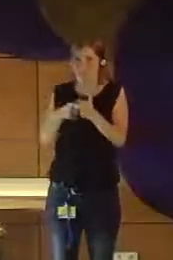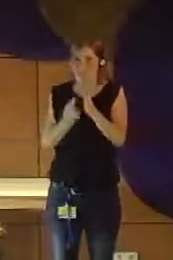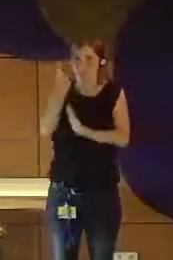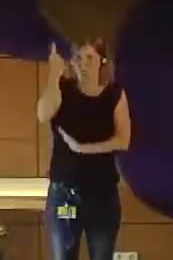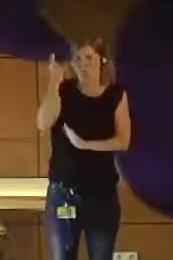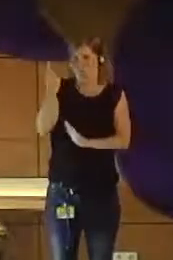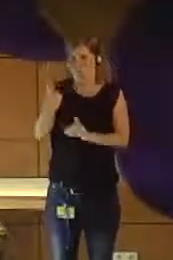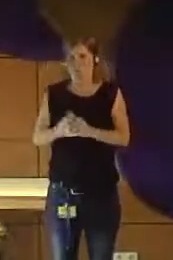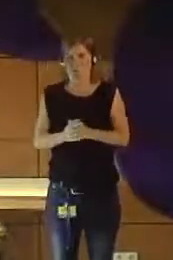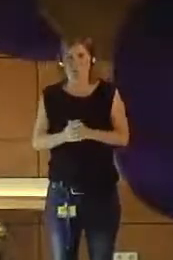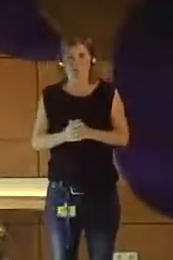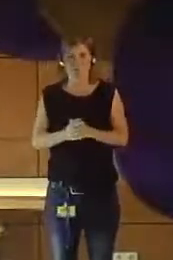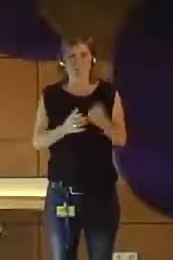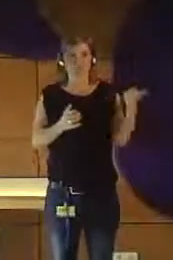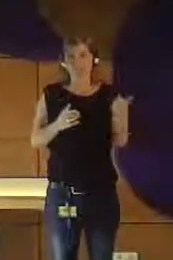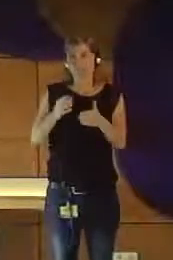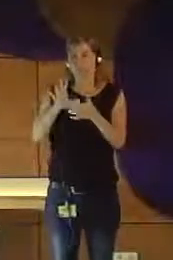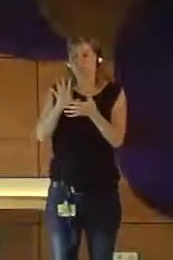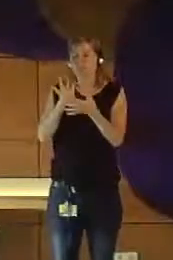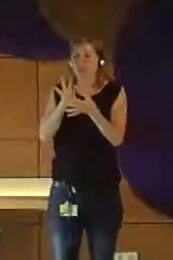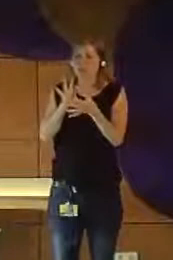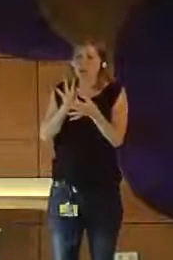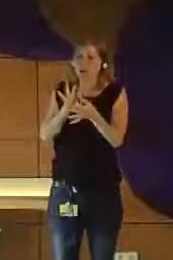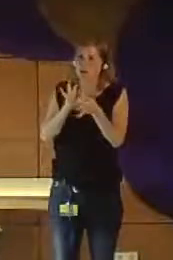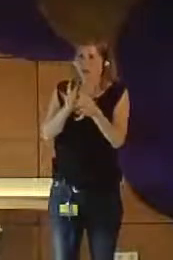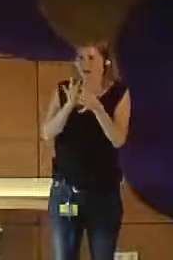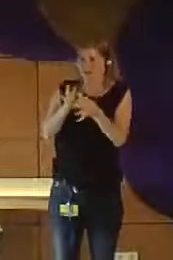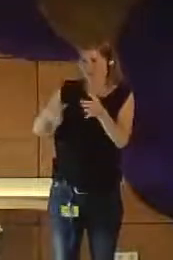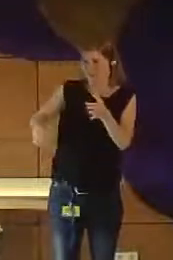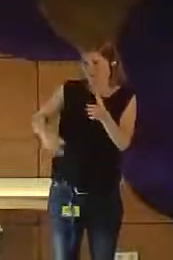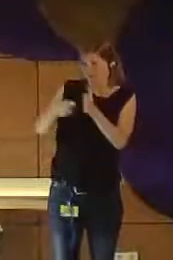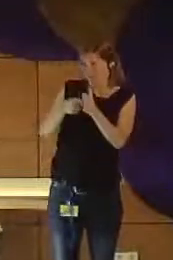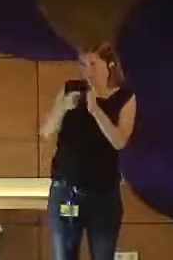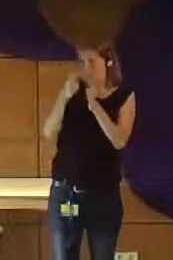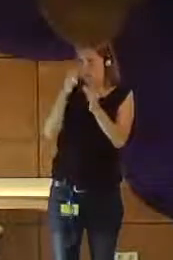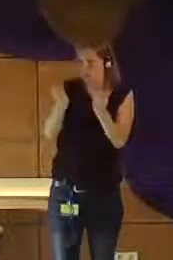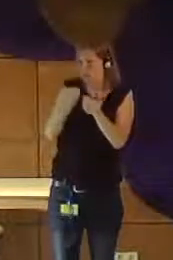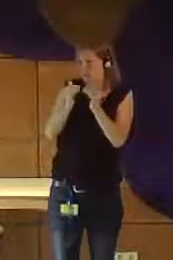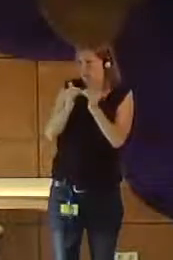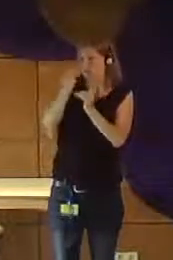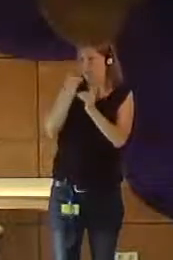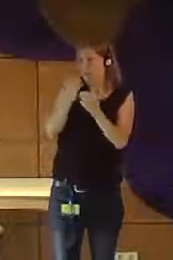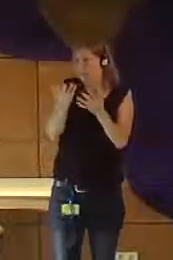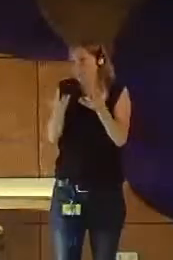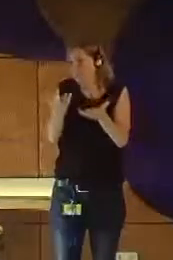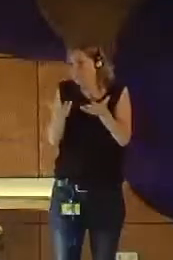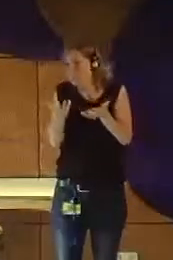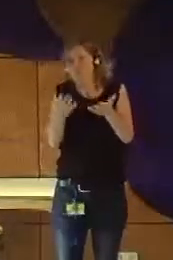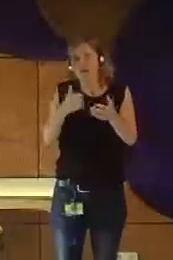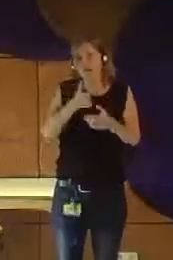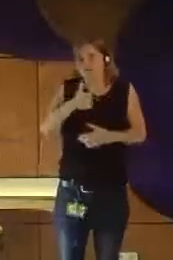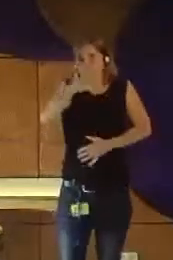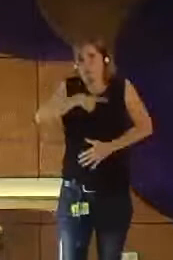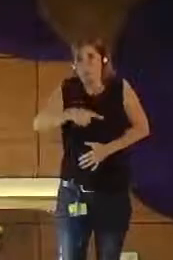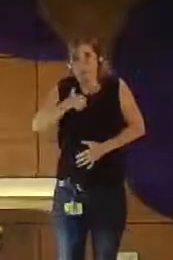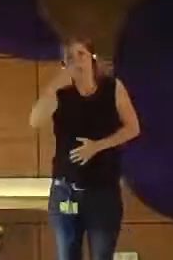are. Yeah, it's slight. Okay. It's not bad yet, Okay. but I would, my personal feeling would be to keep an eye, but there are